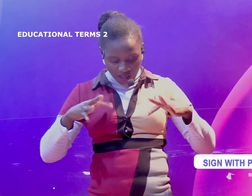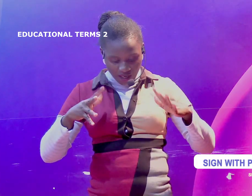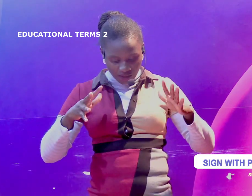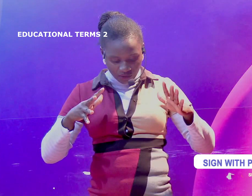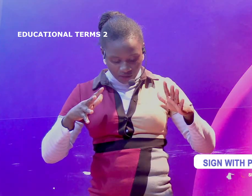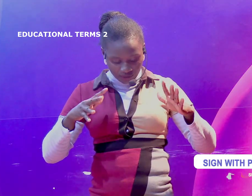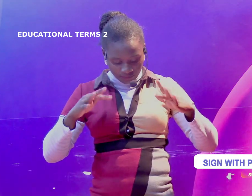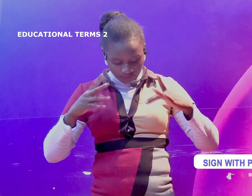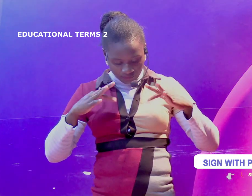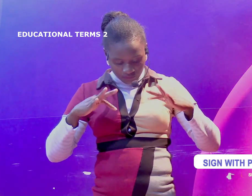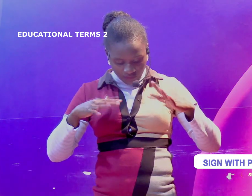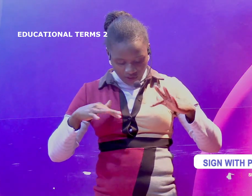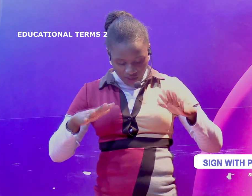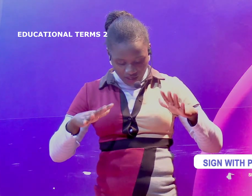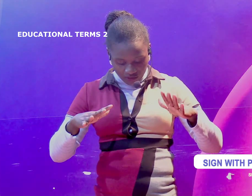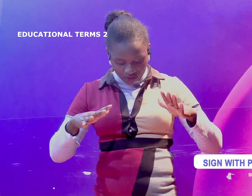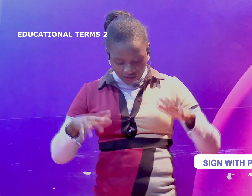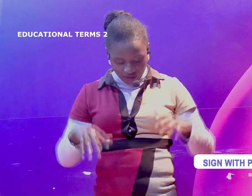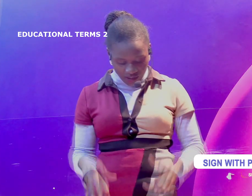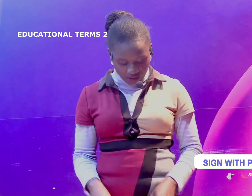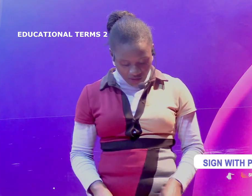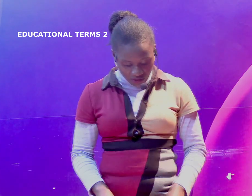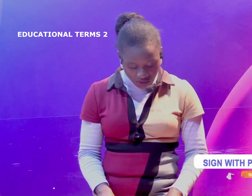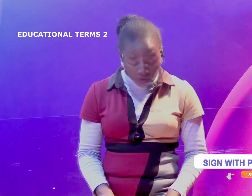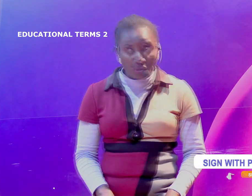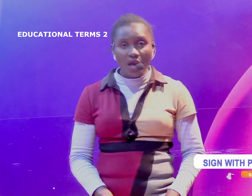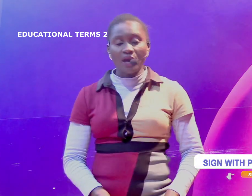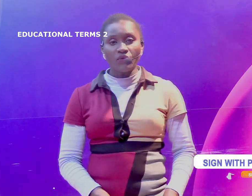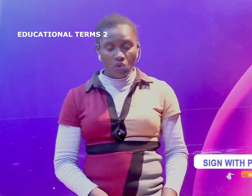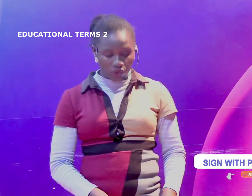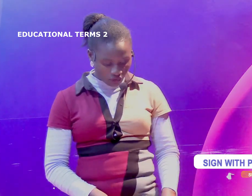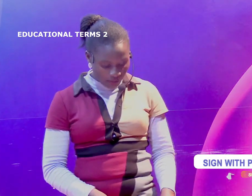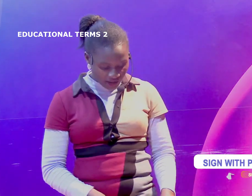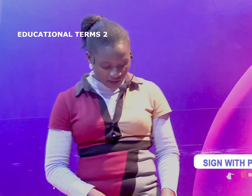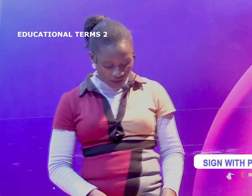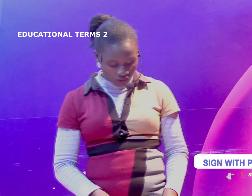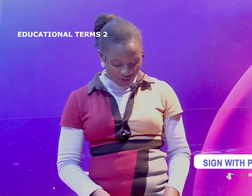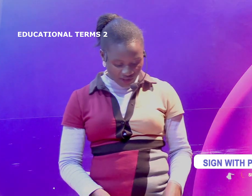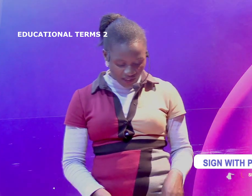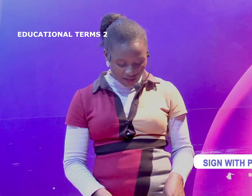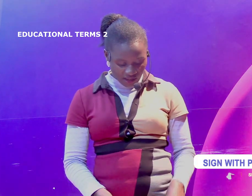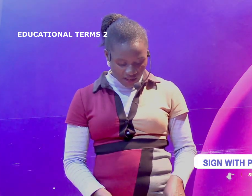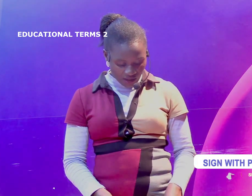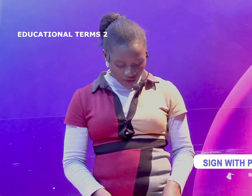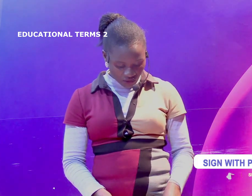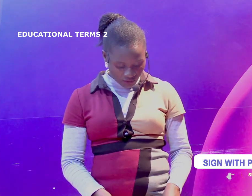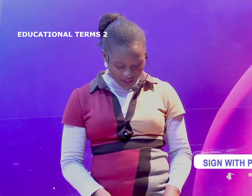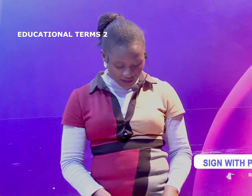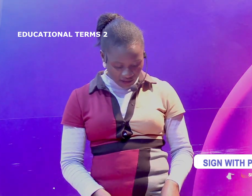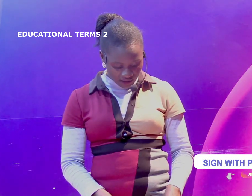idle, idle. And then we also have automatic. How do we sign automatic?